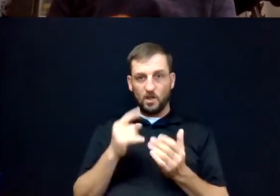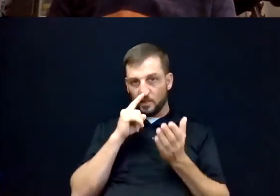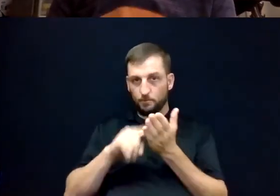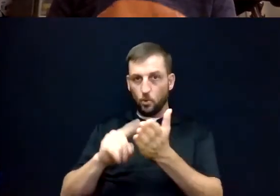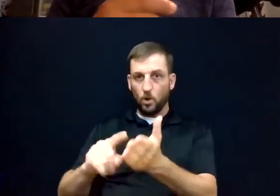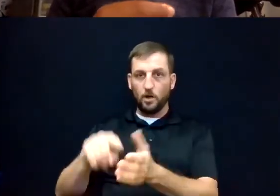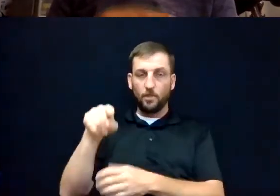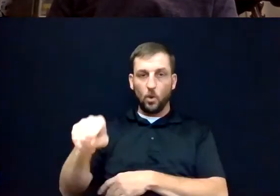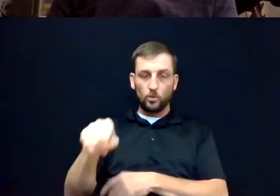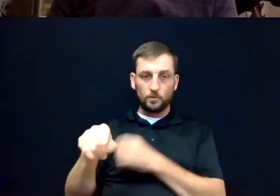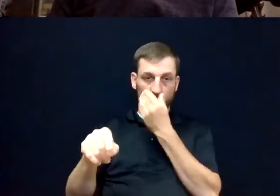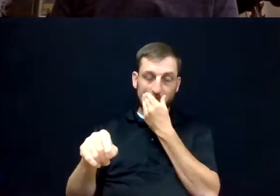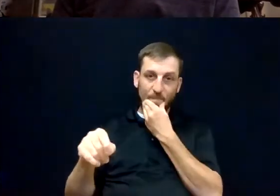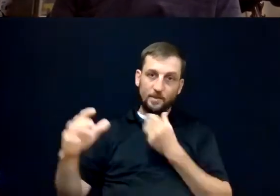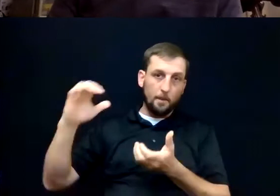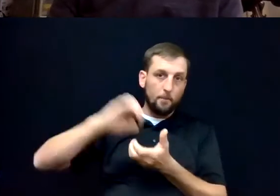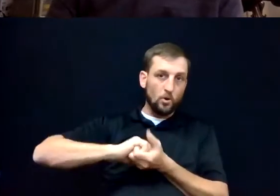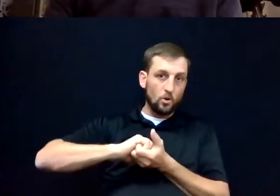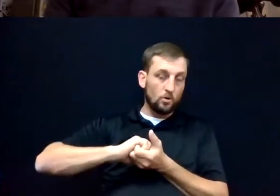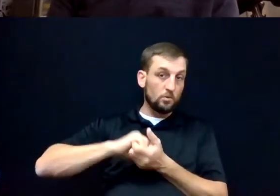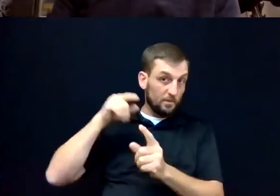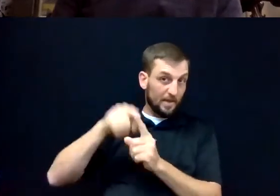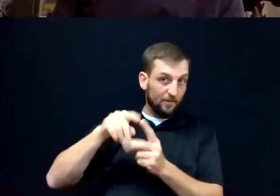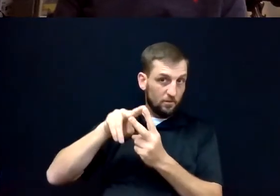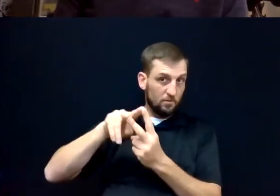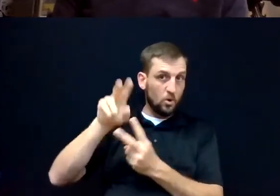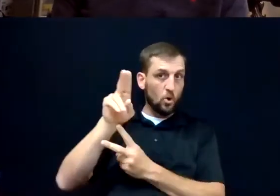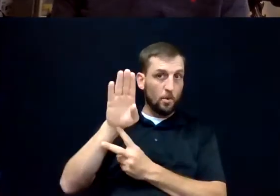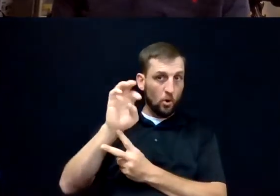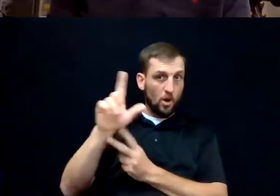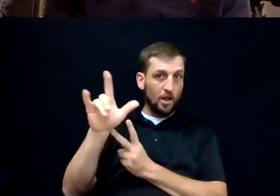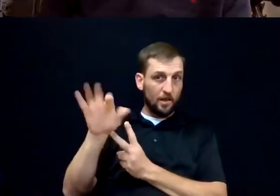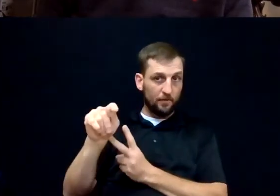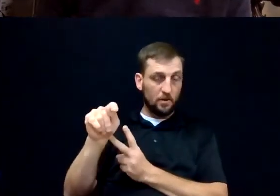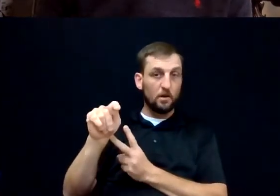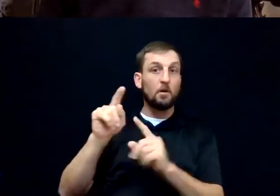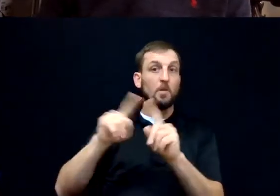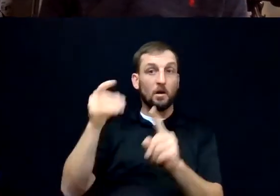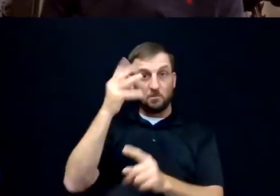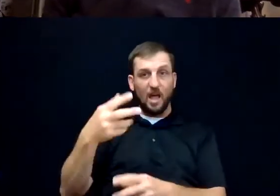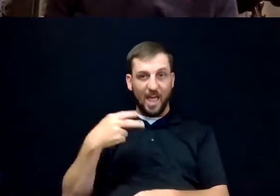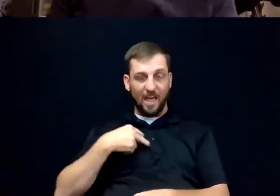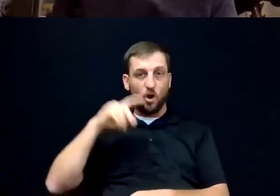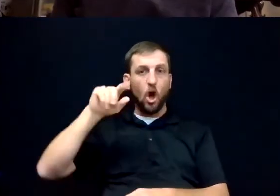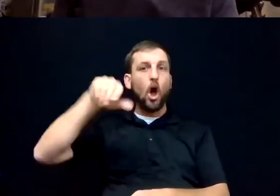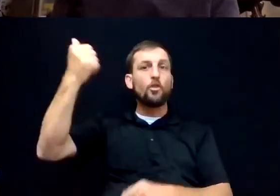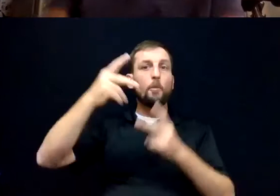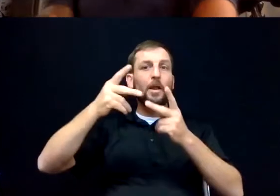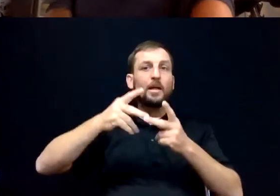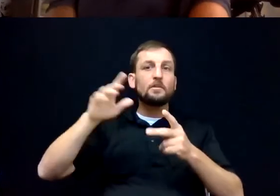those partnerships specifically with Uber and Lyft, but they do exist in other municipalities around the